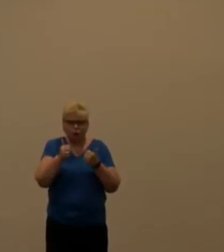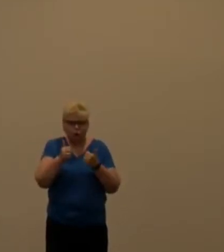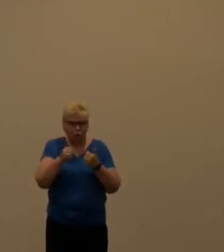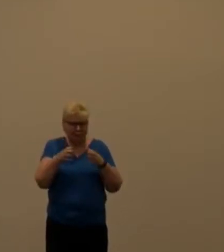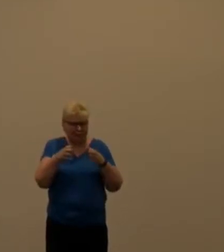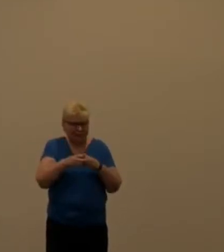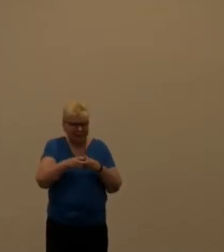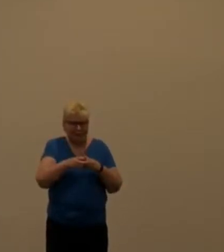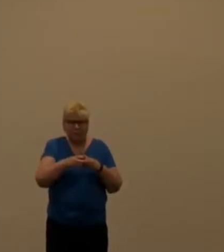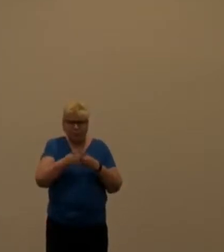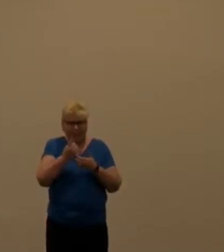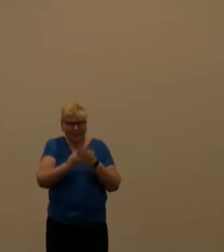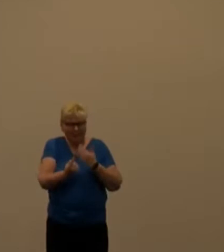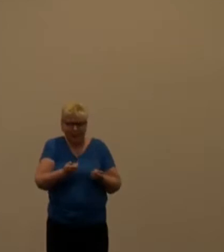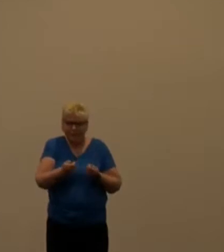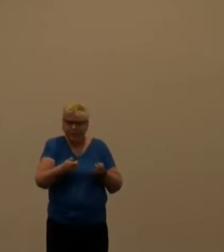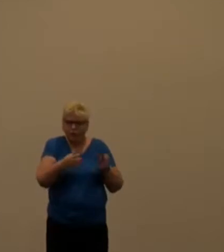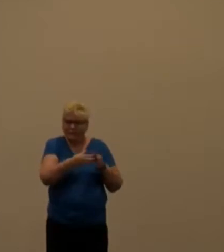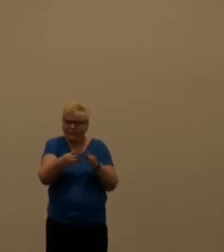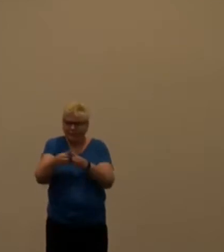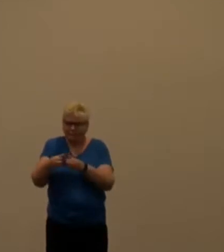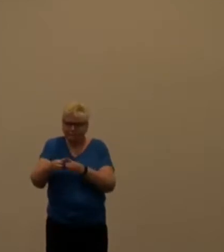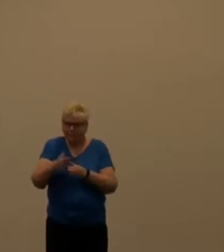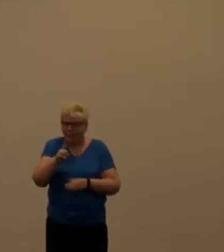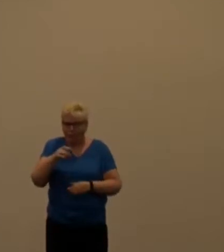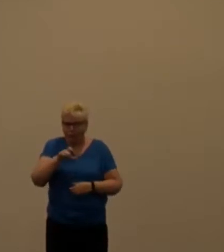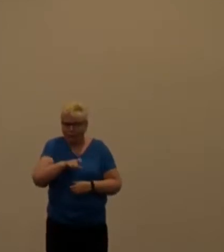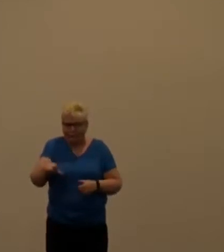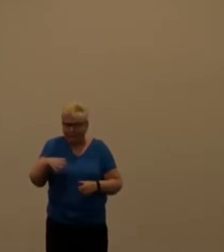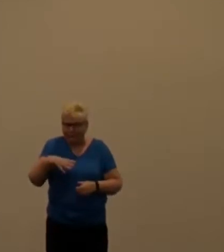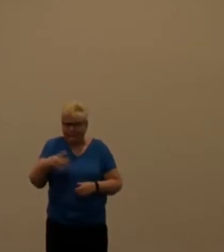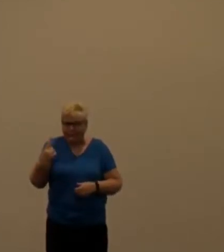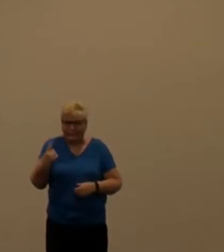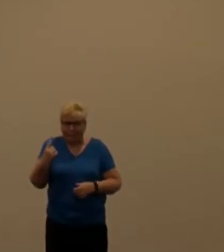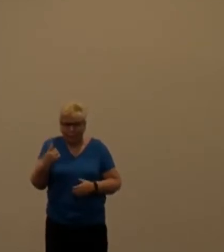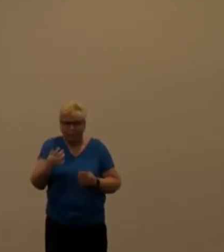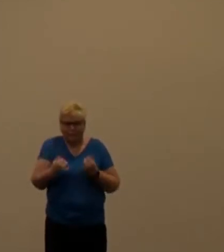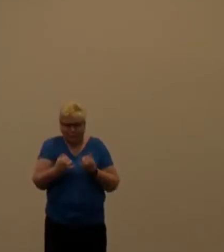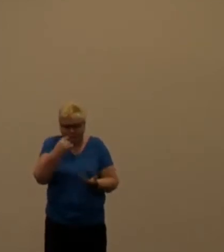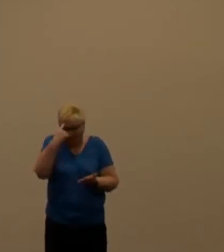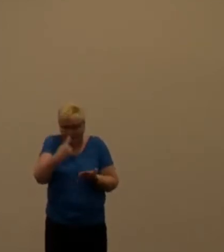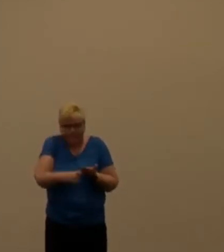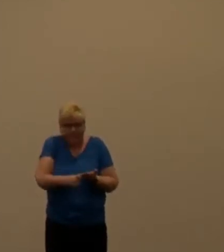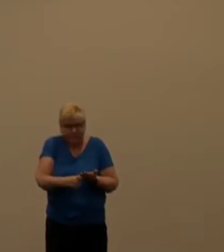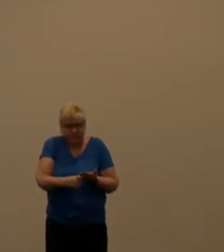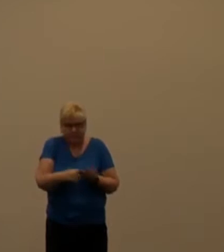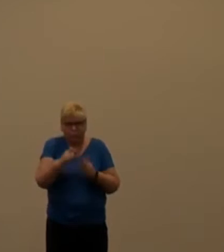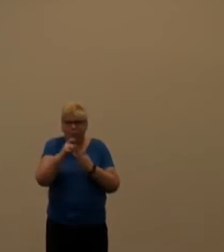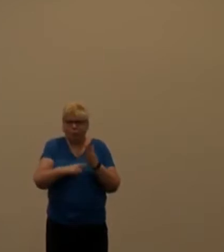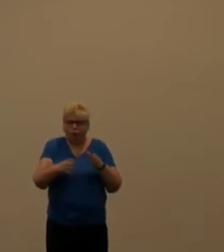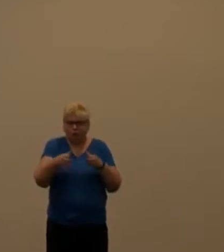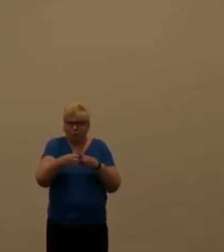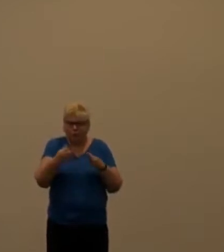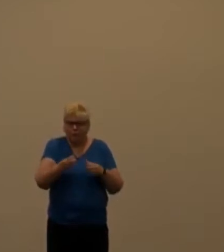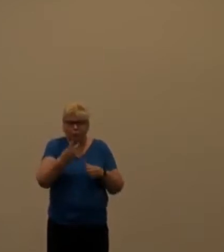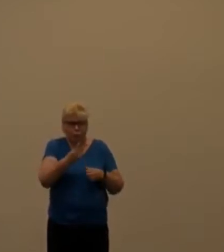to have self-managing teams. You still need someone to have the final word. We had, in the project team, we have 2